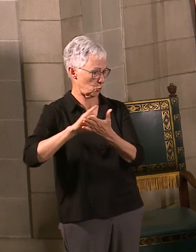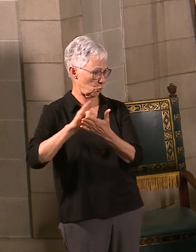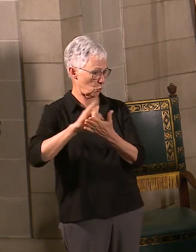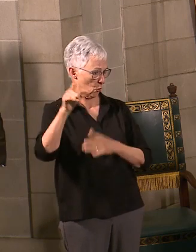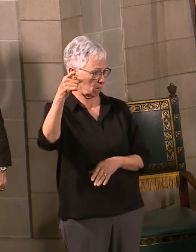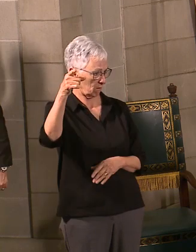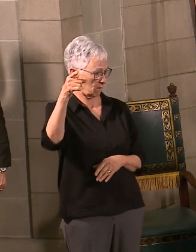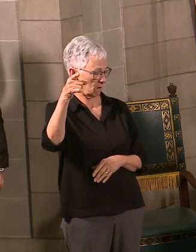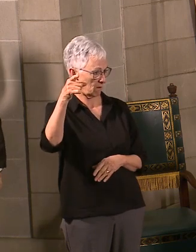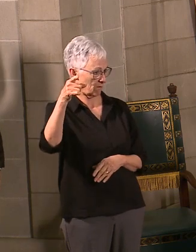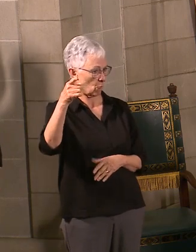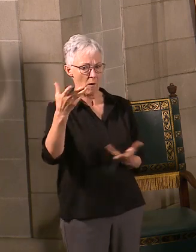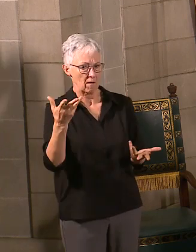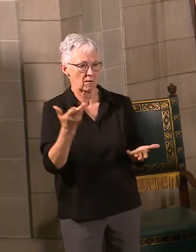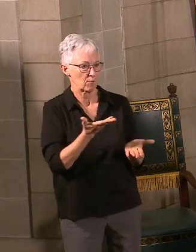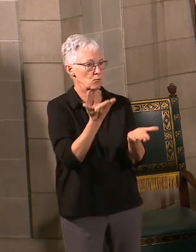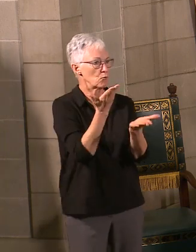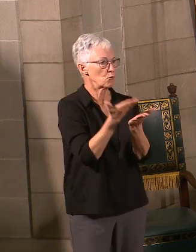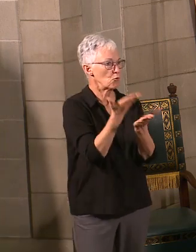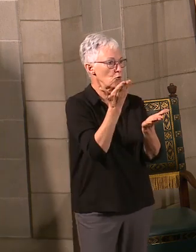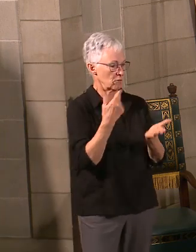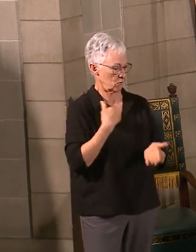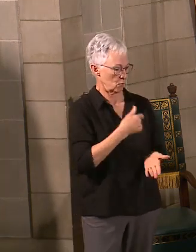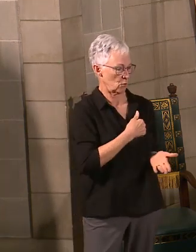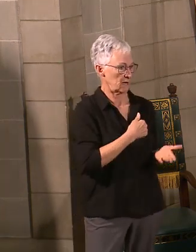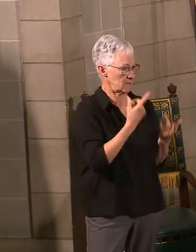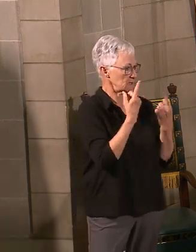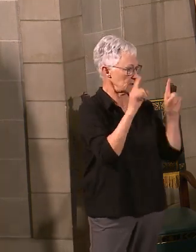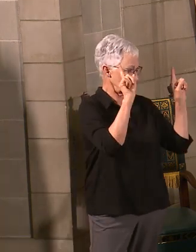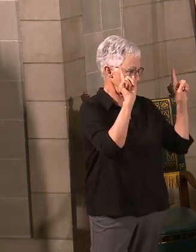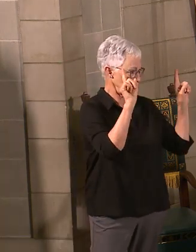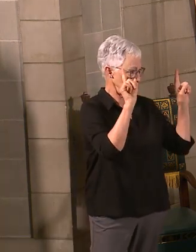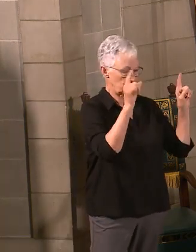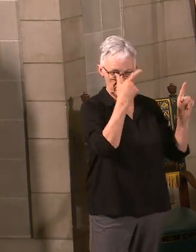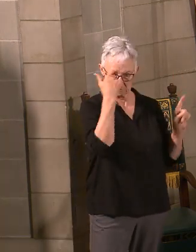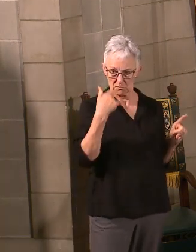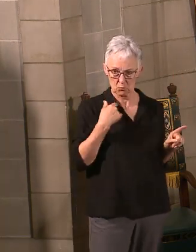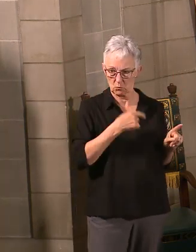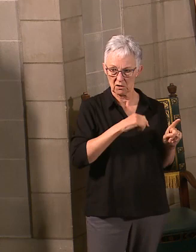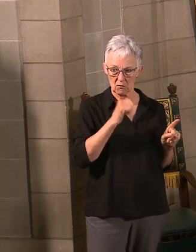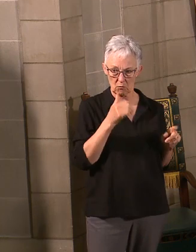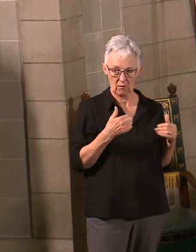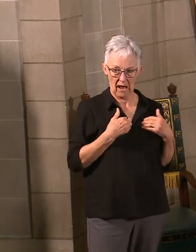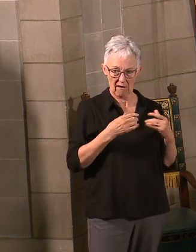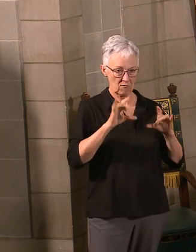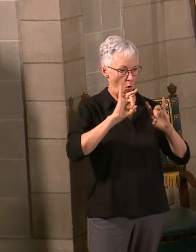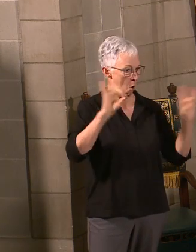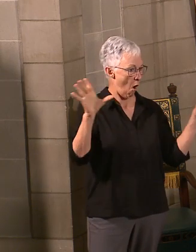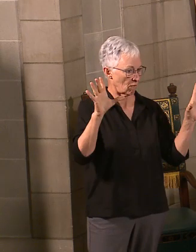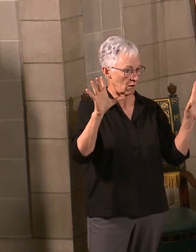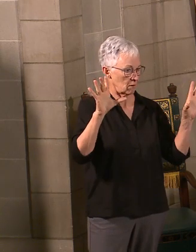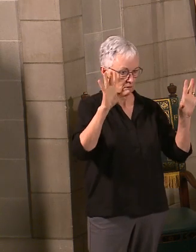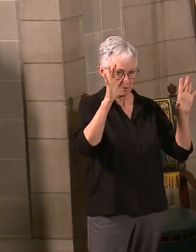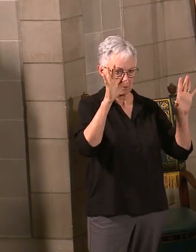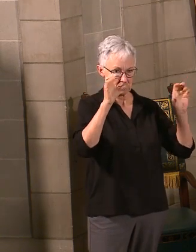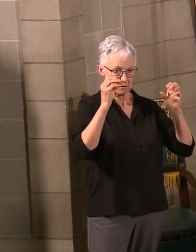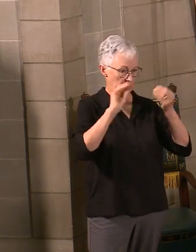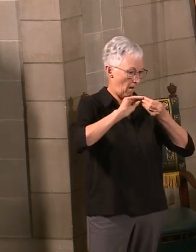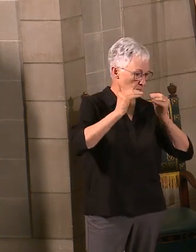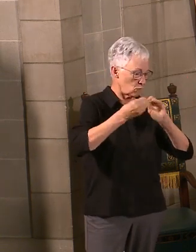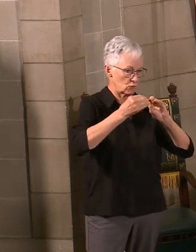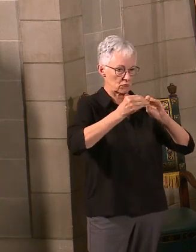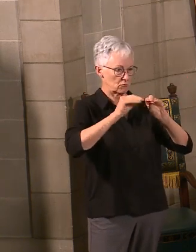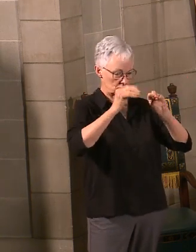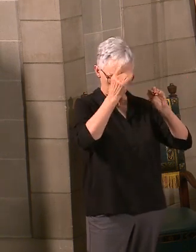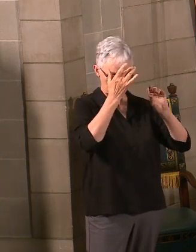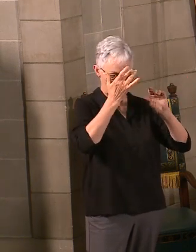success, that we can see in our country states like New York where they have been severely impacted by this because they were not able to take those